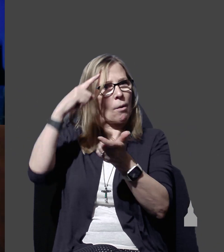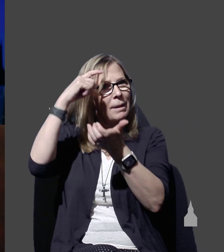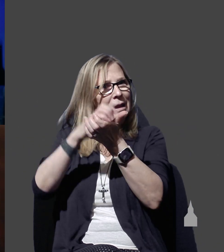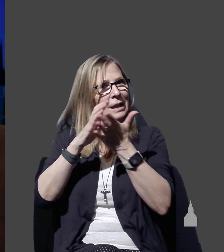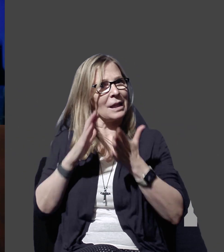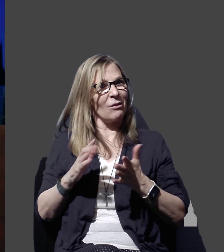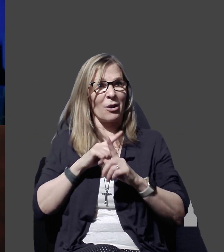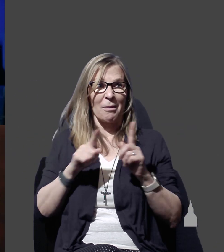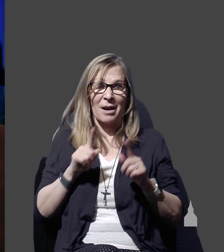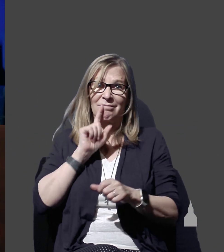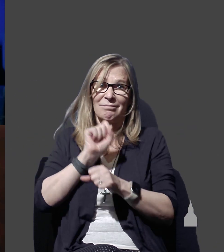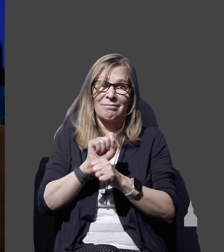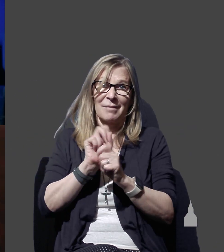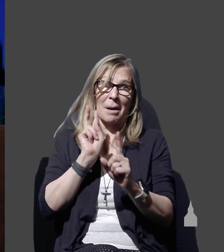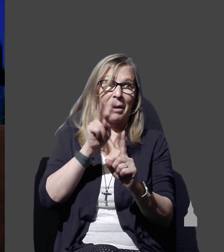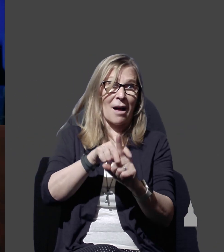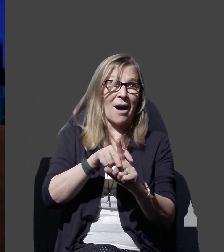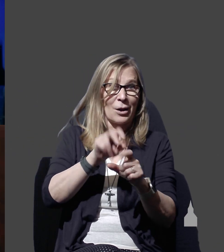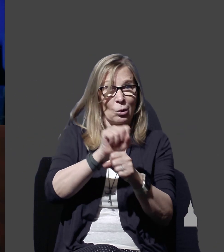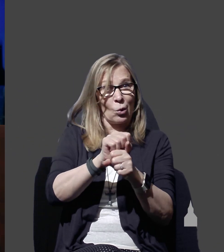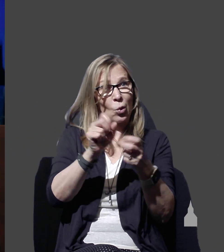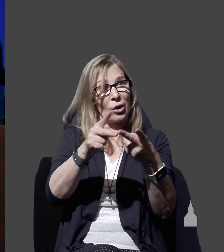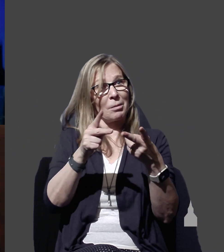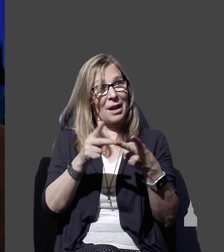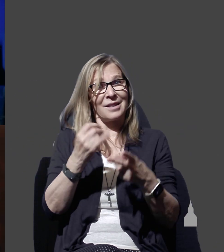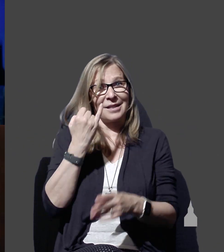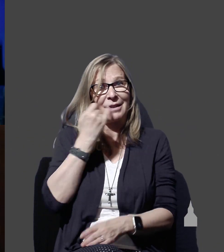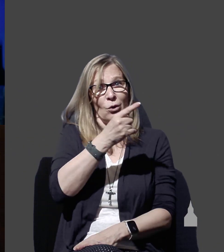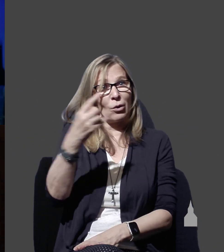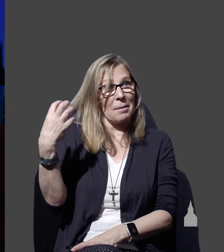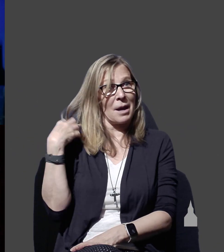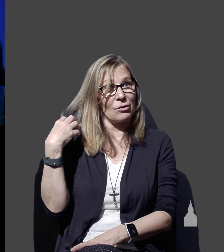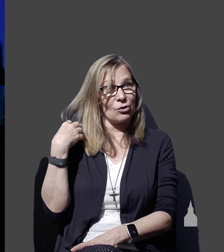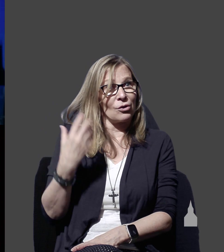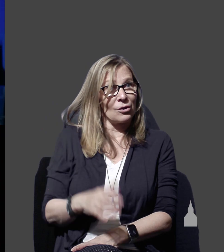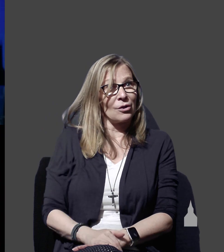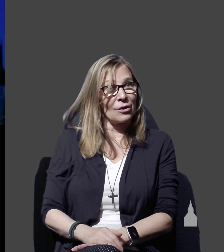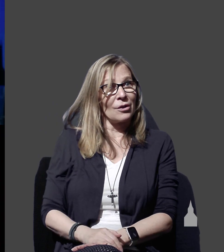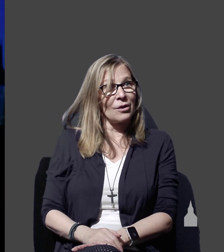apply in the workplace if you're the master in that situation.